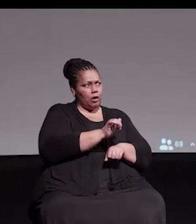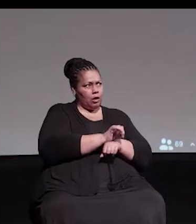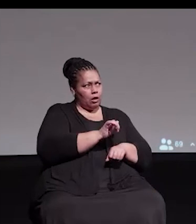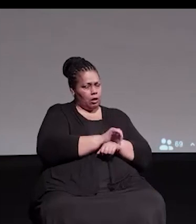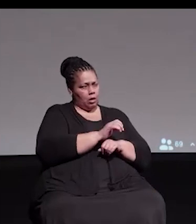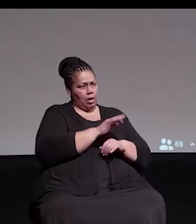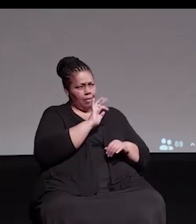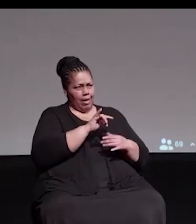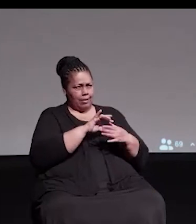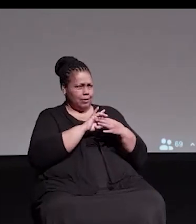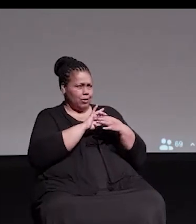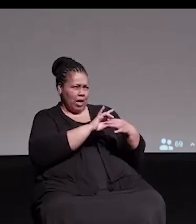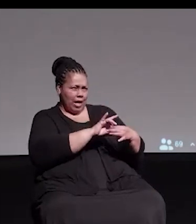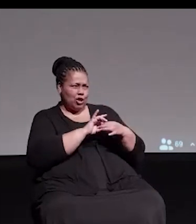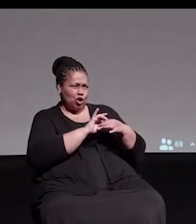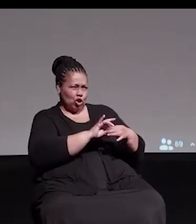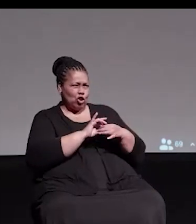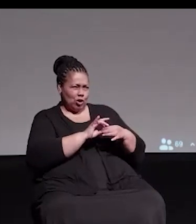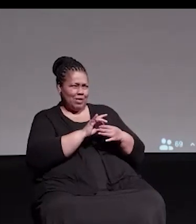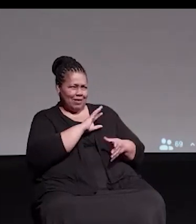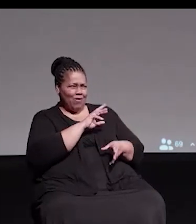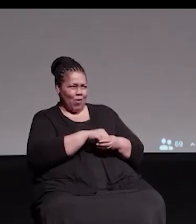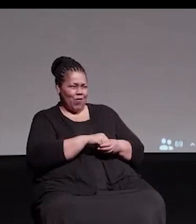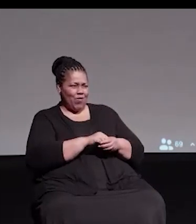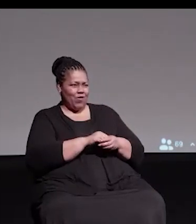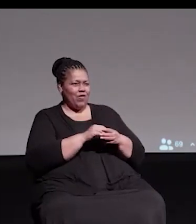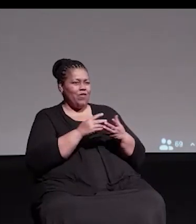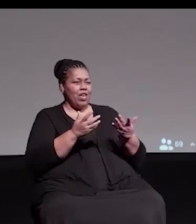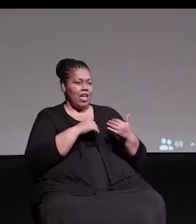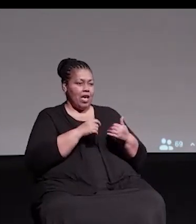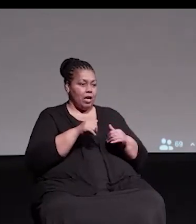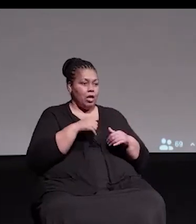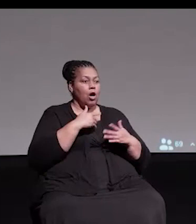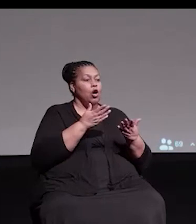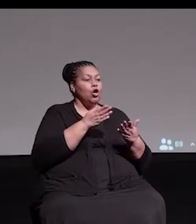like relationships come in, and hopefully good people.